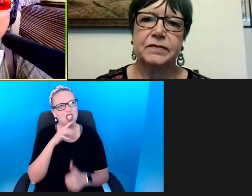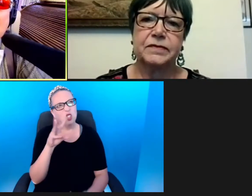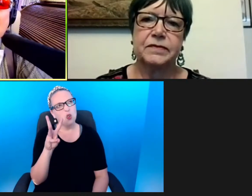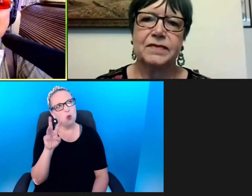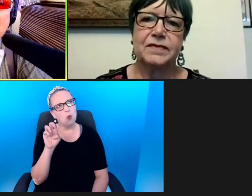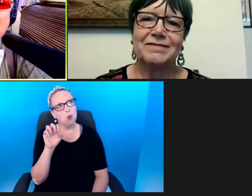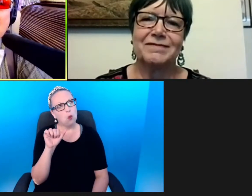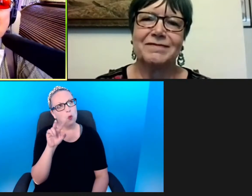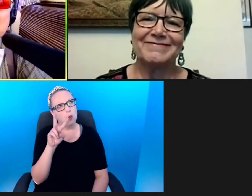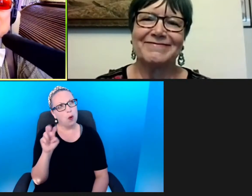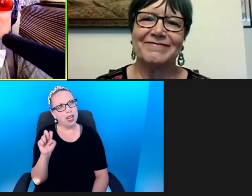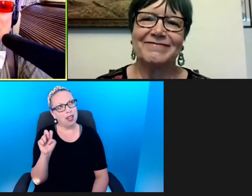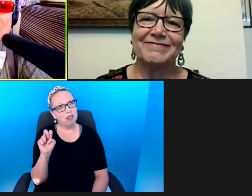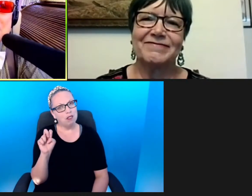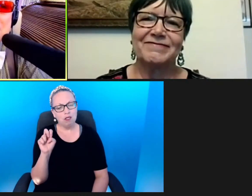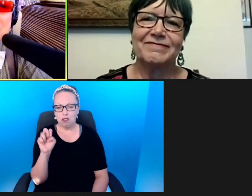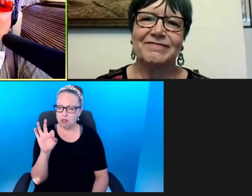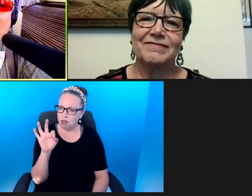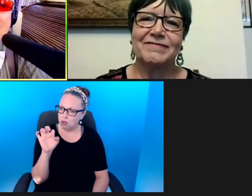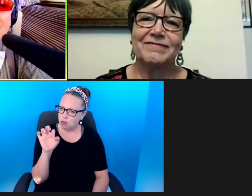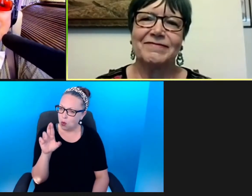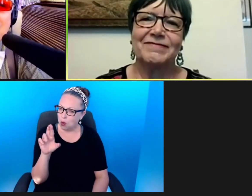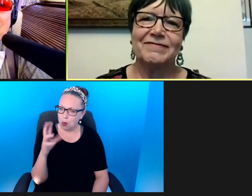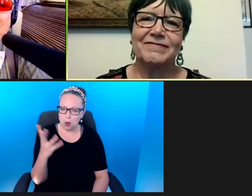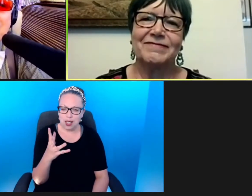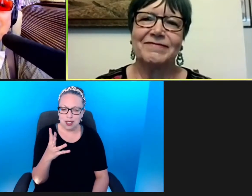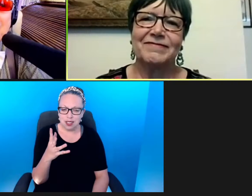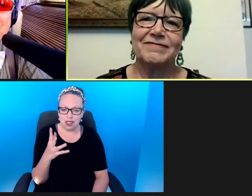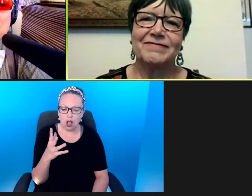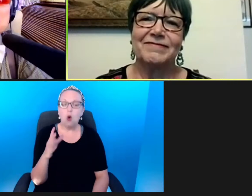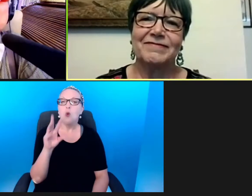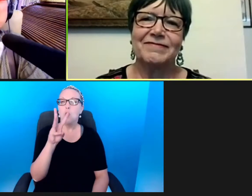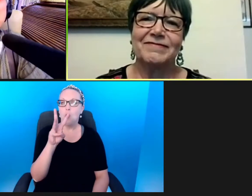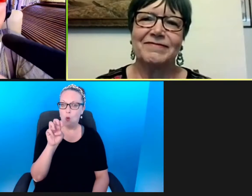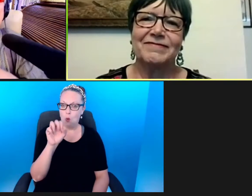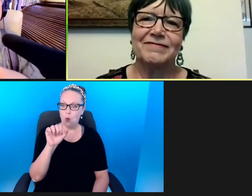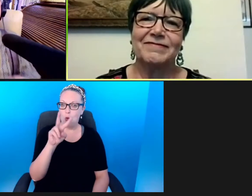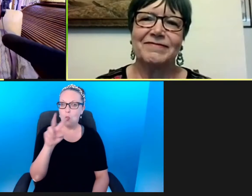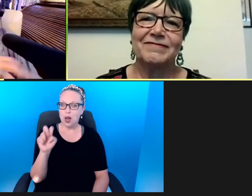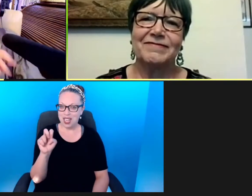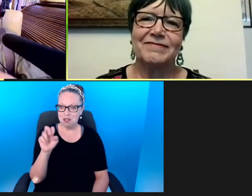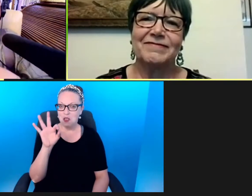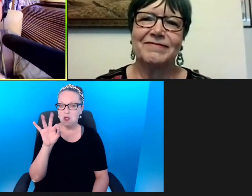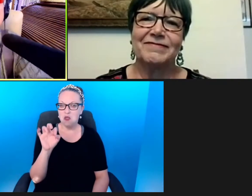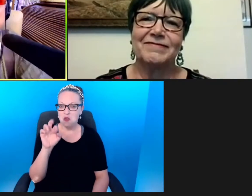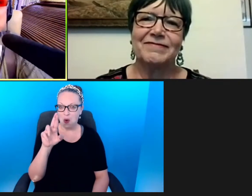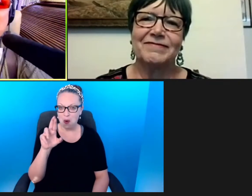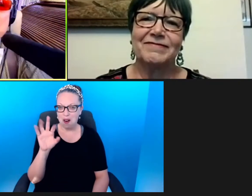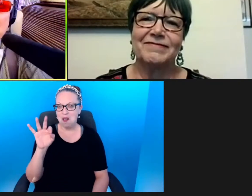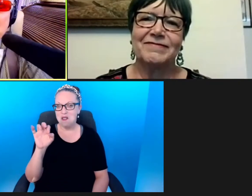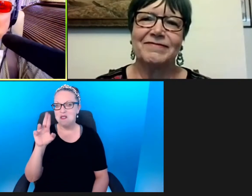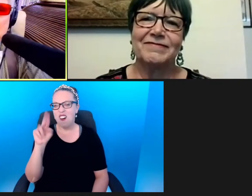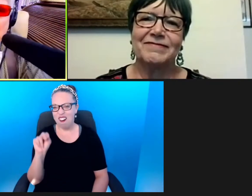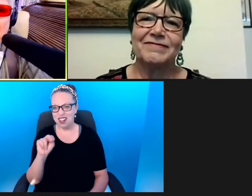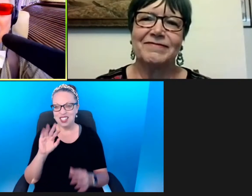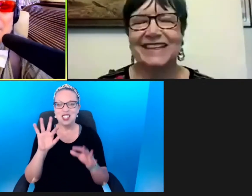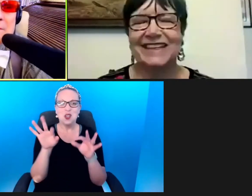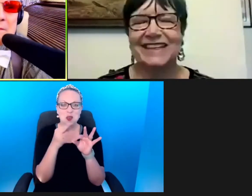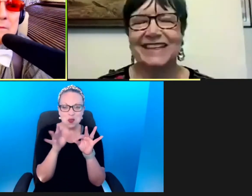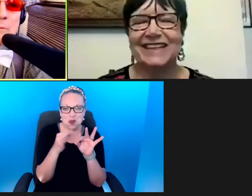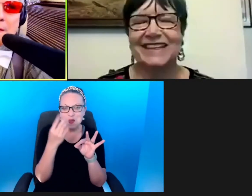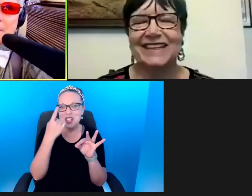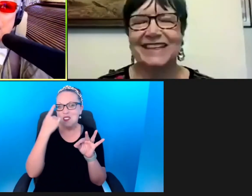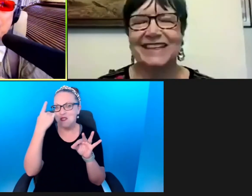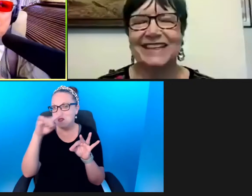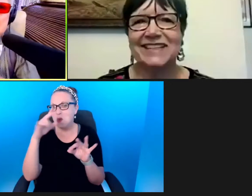for, what is it? Fun. Weave for fun. Weave for fun. But not only